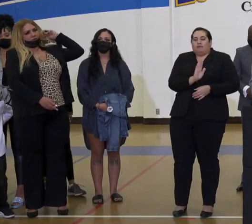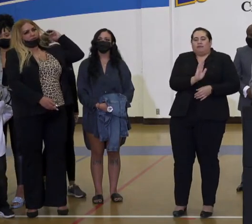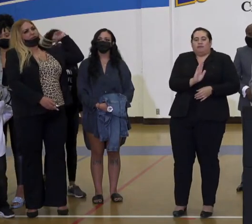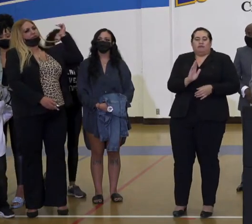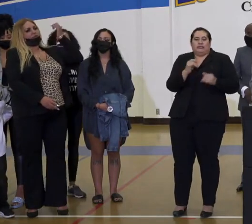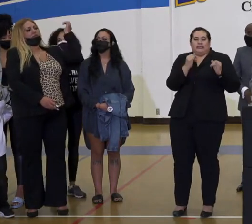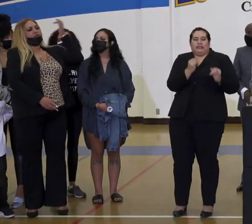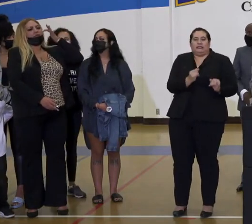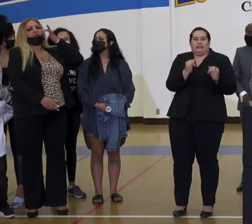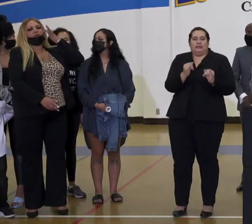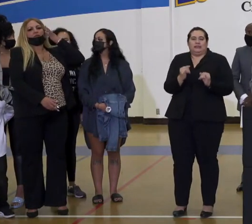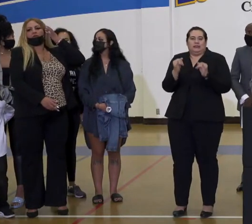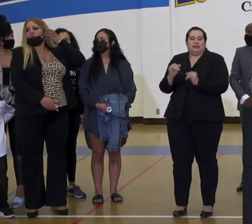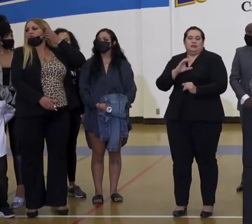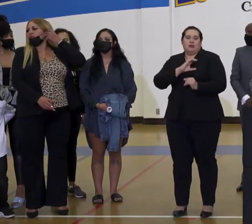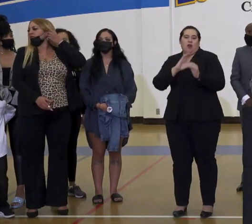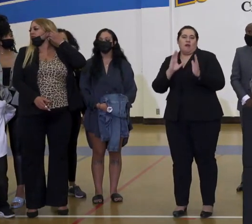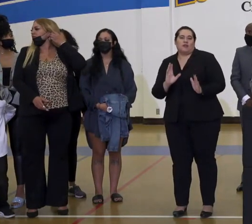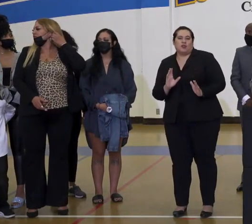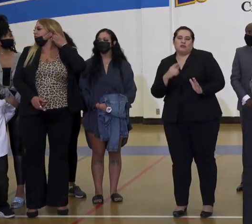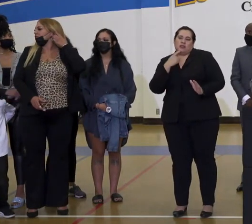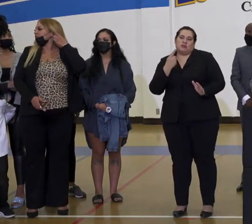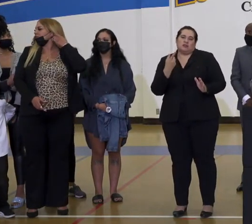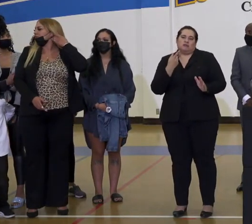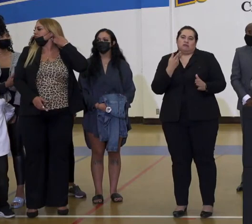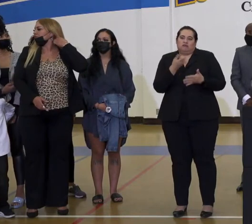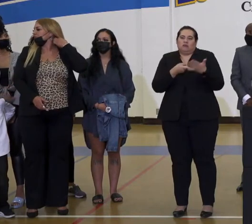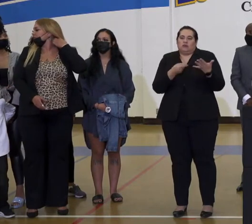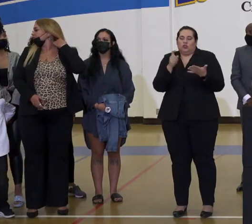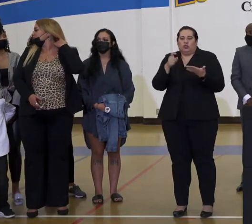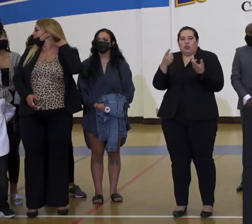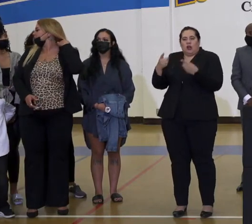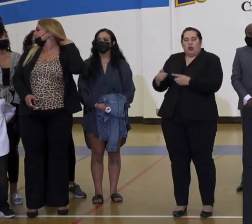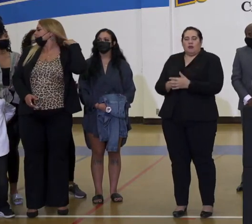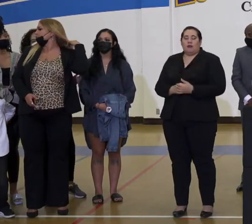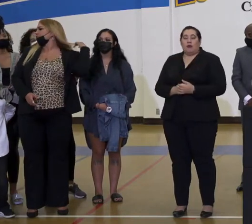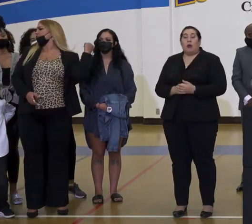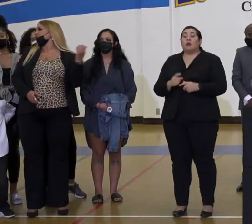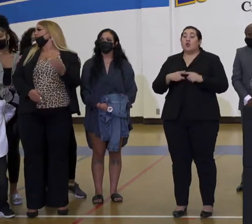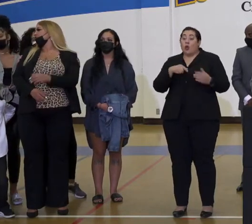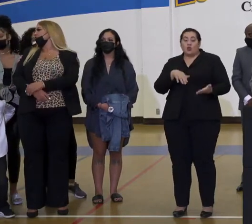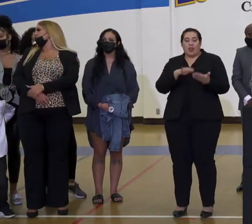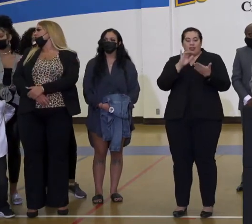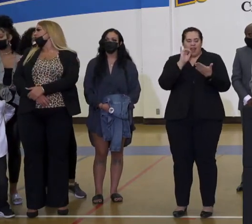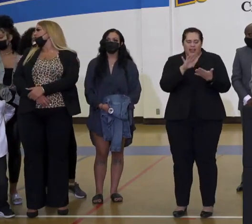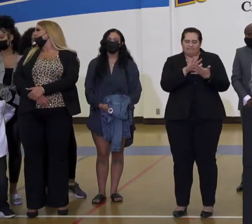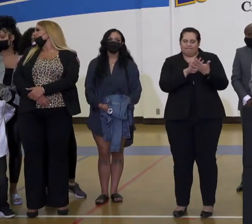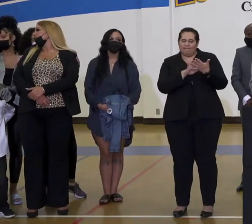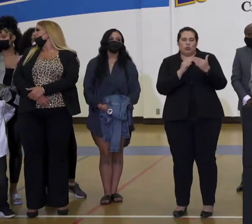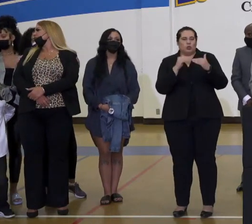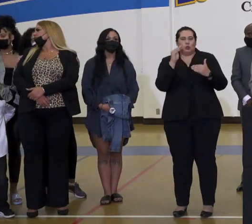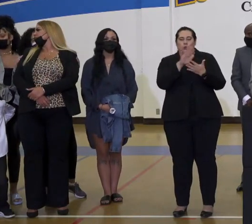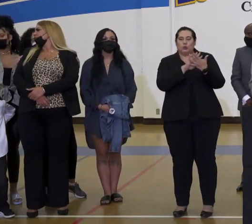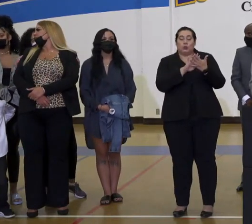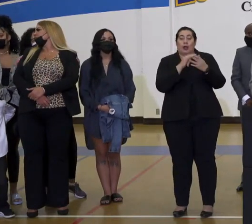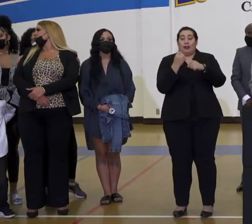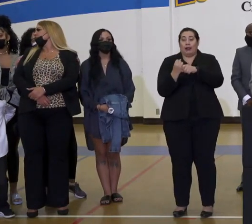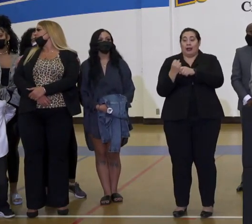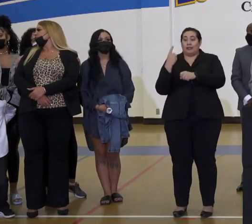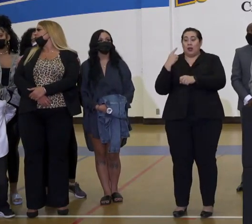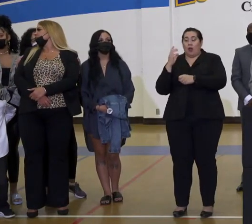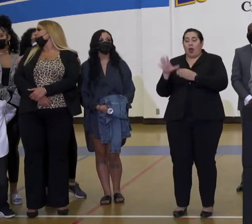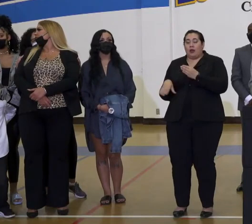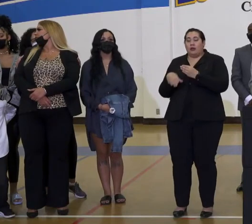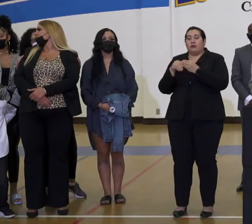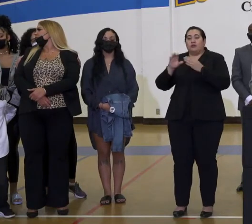each individual police officer deems it to be. To address this ambiguity, last year I introduced Assembly